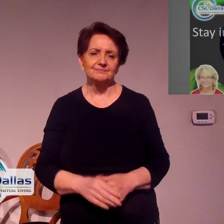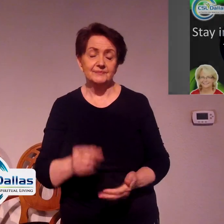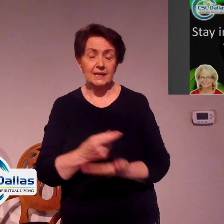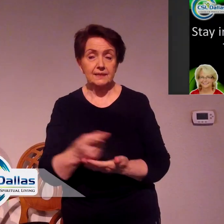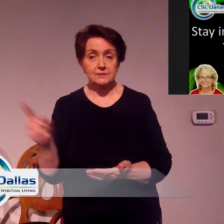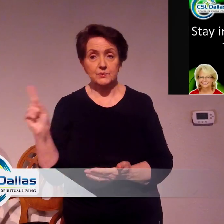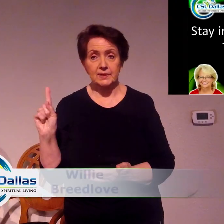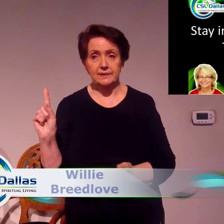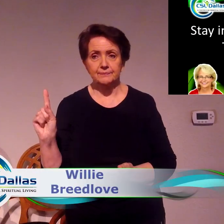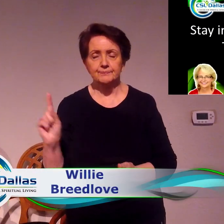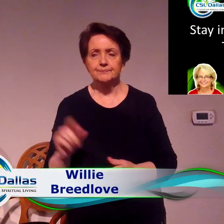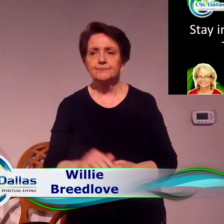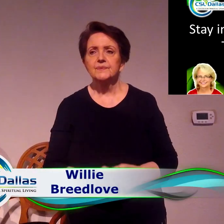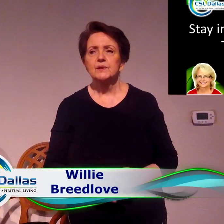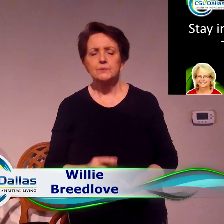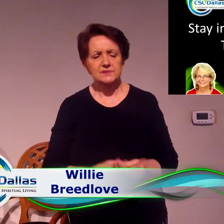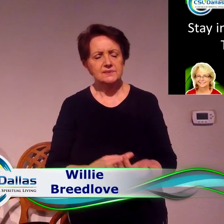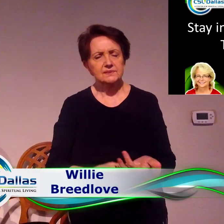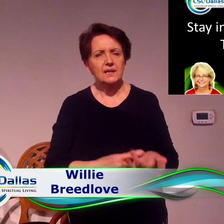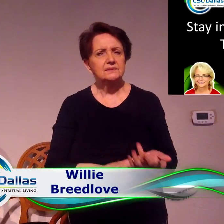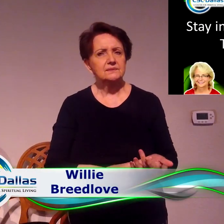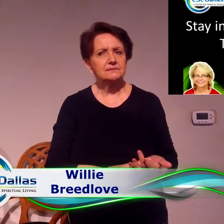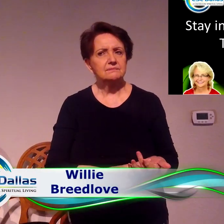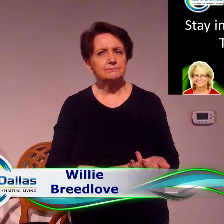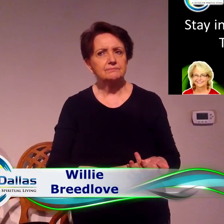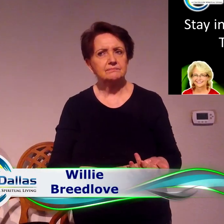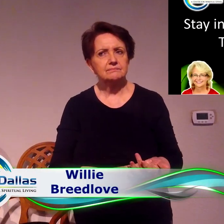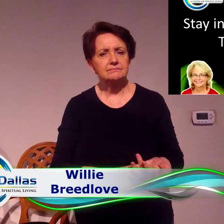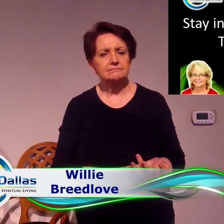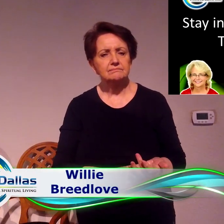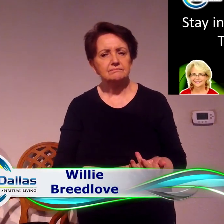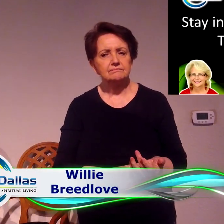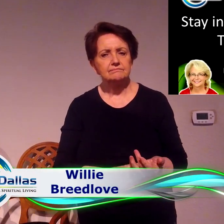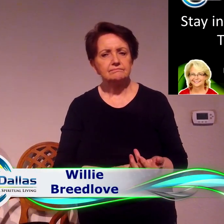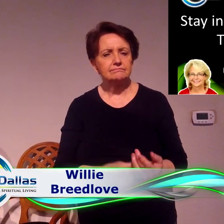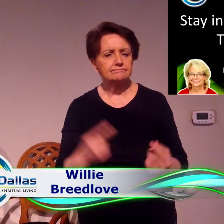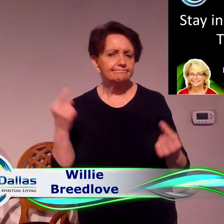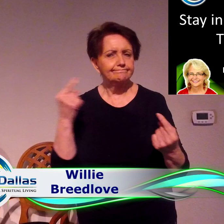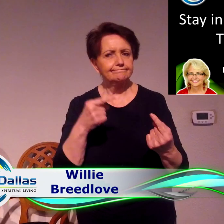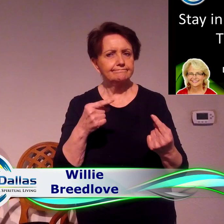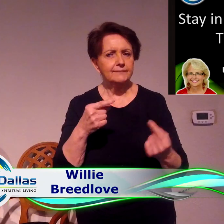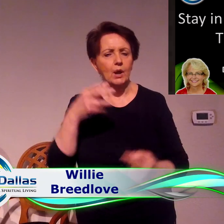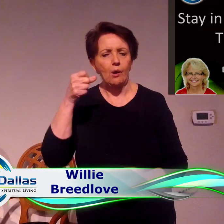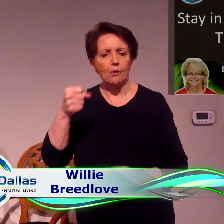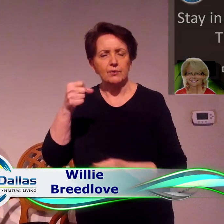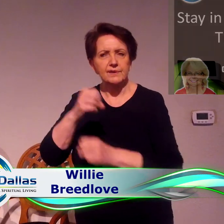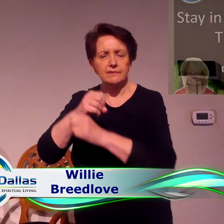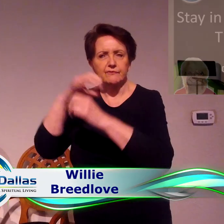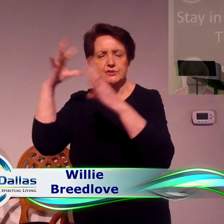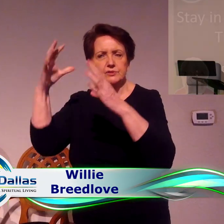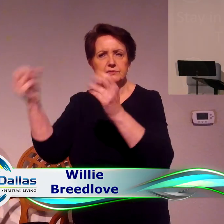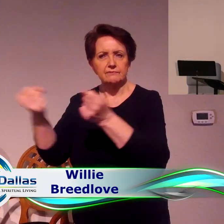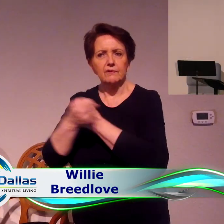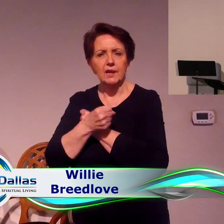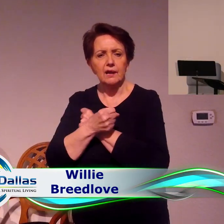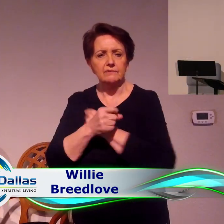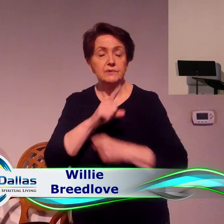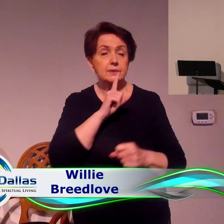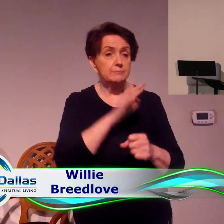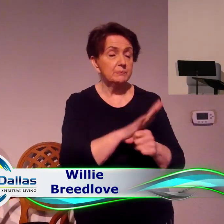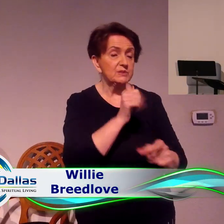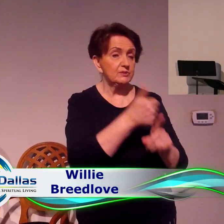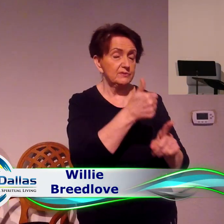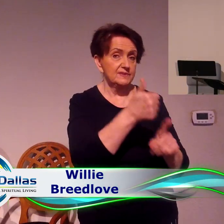last week, we talked about how it was all about holding the vision of love and that commitment to